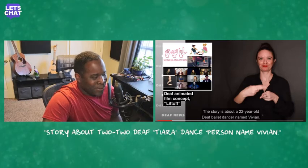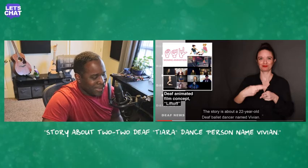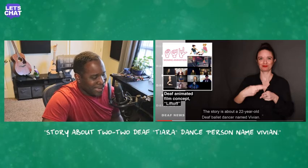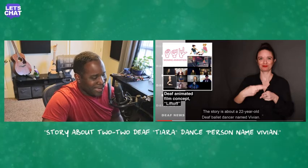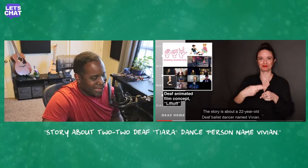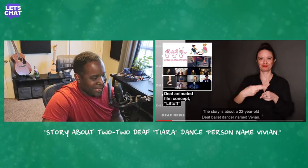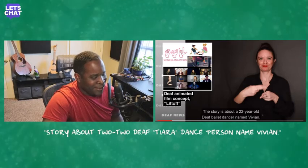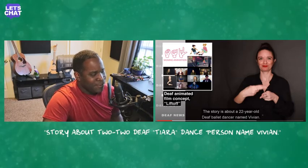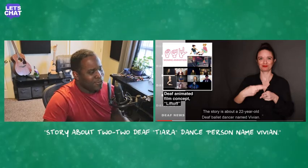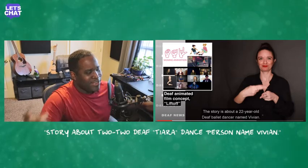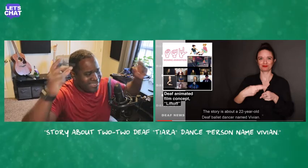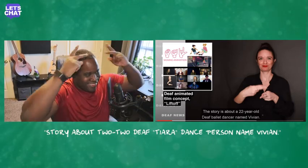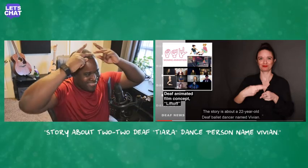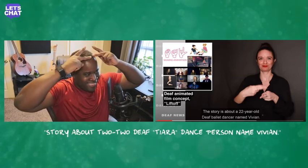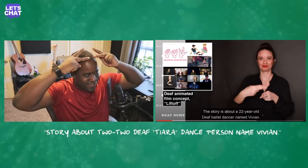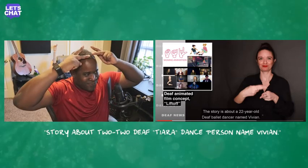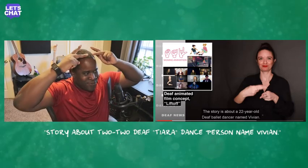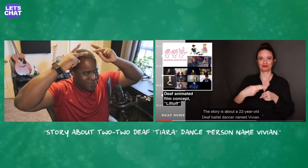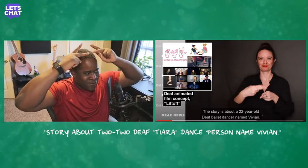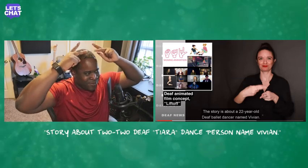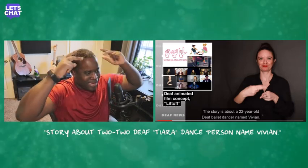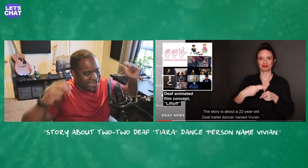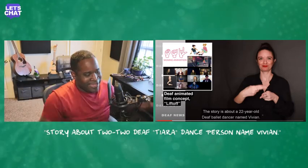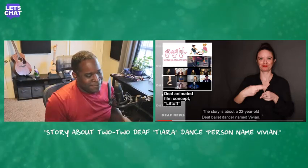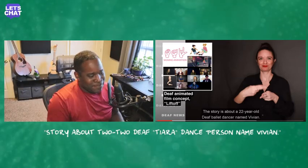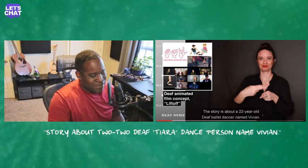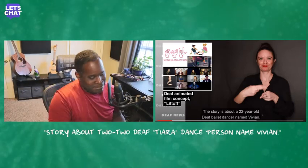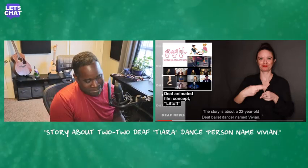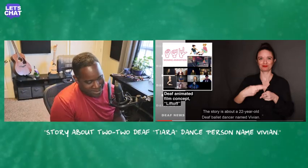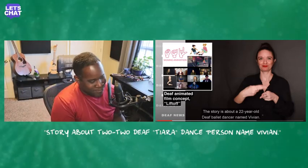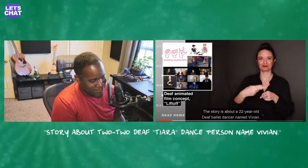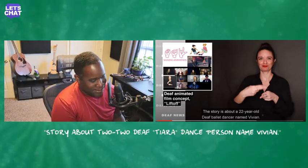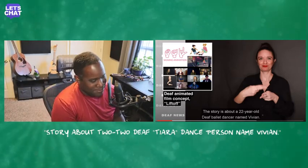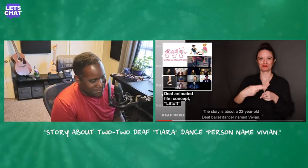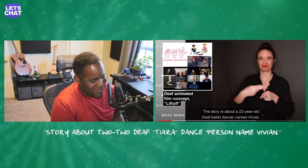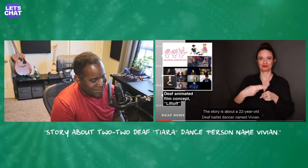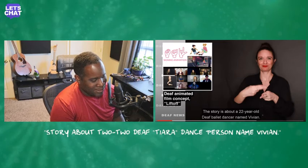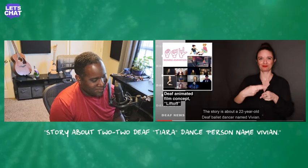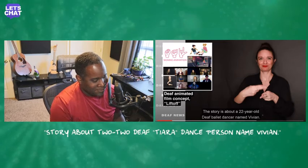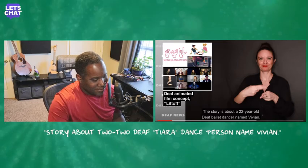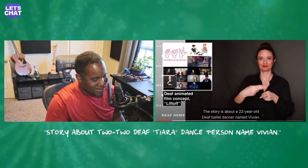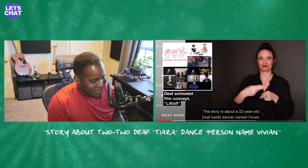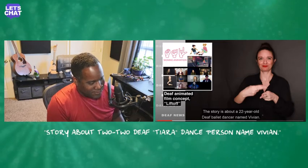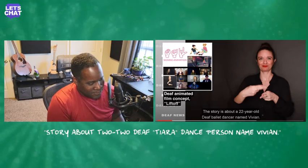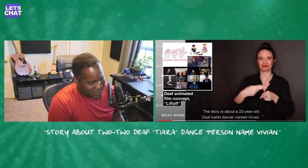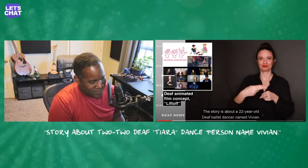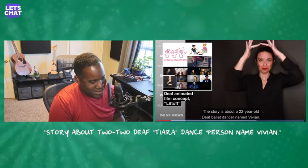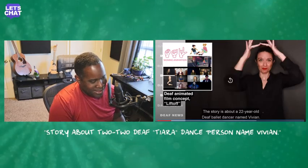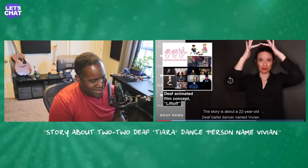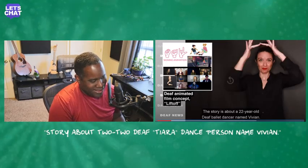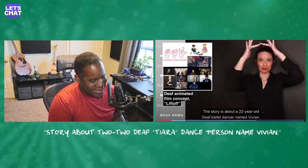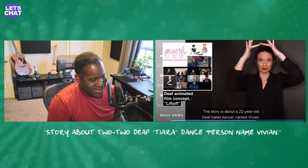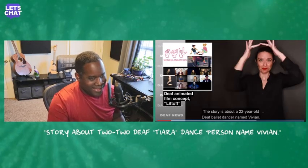out too. But she does this for ballet. Interesting. It's all good. So,